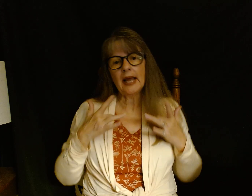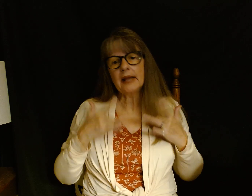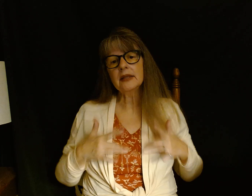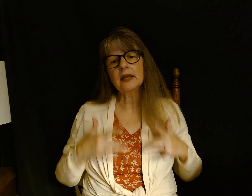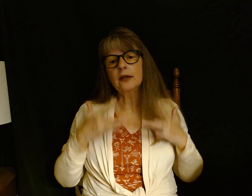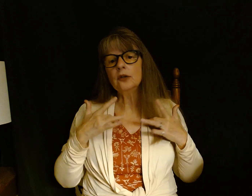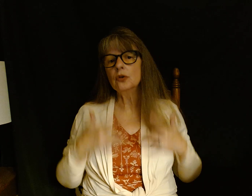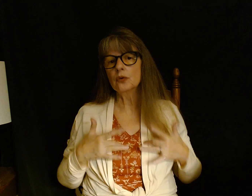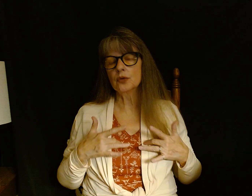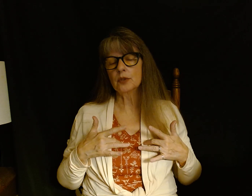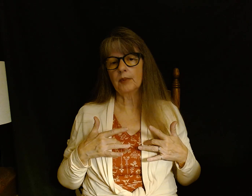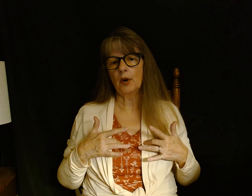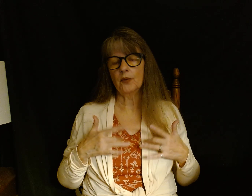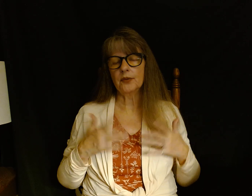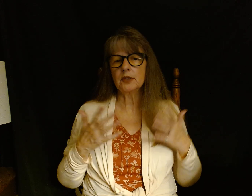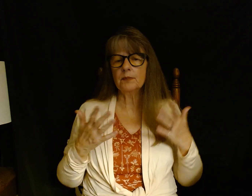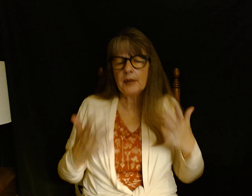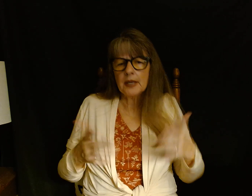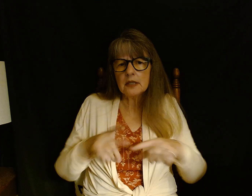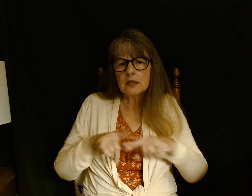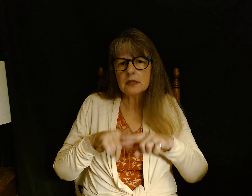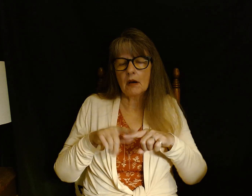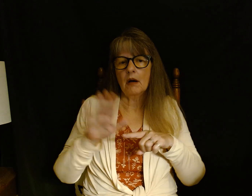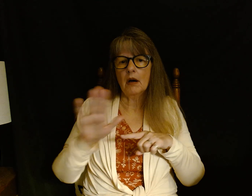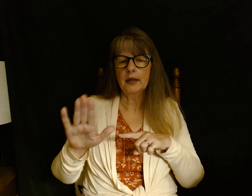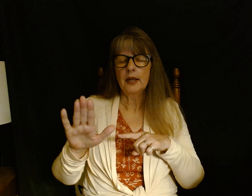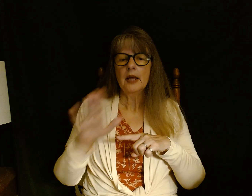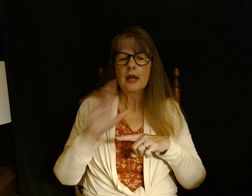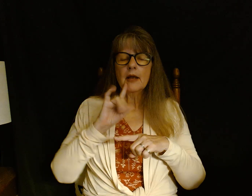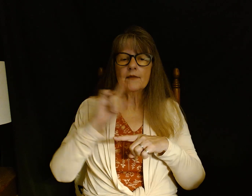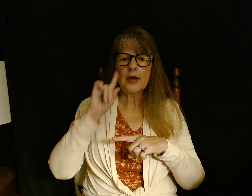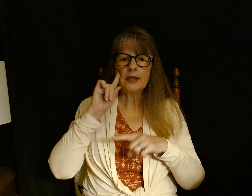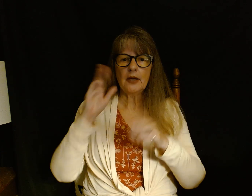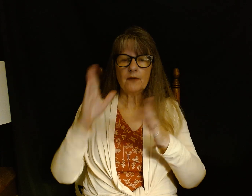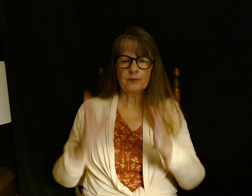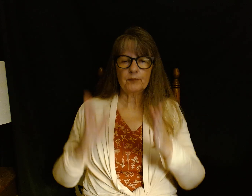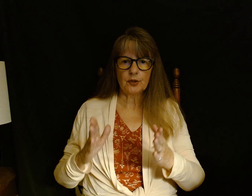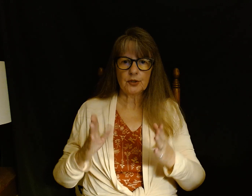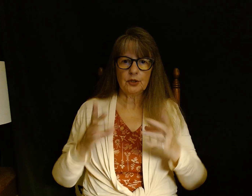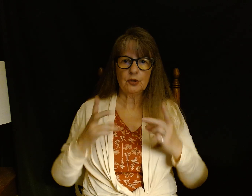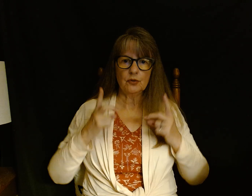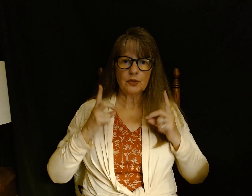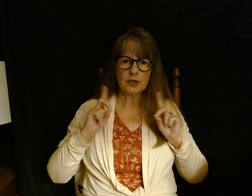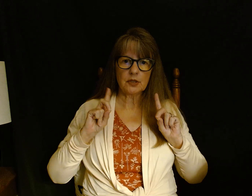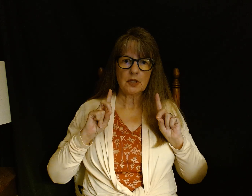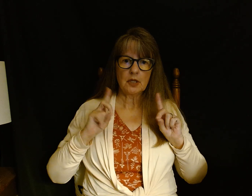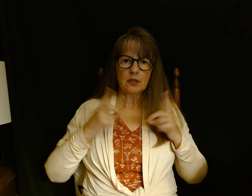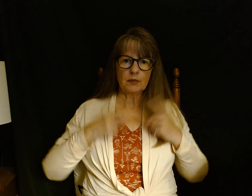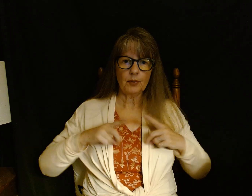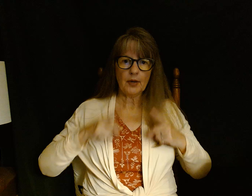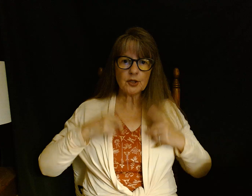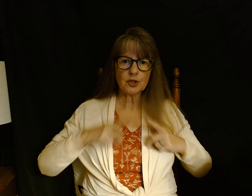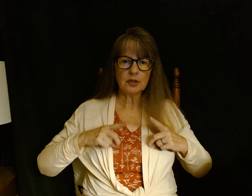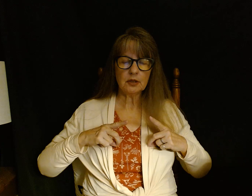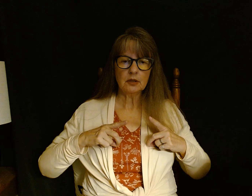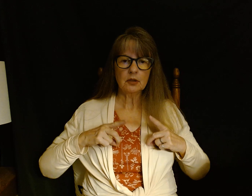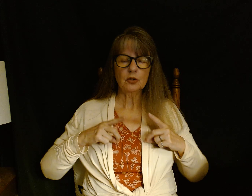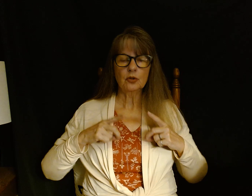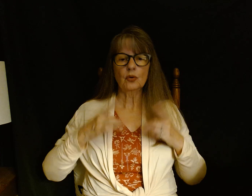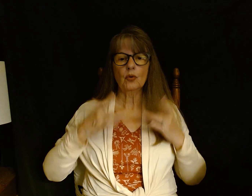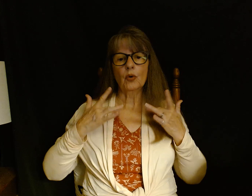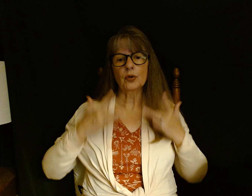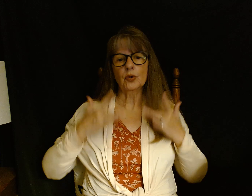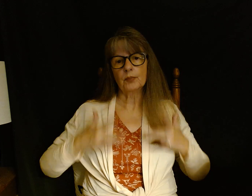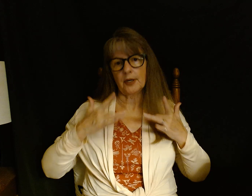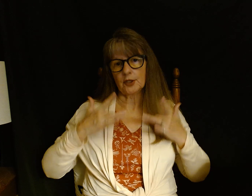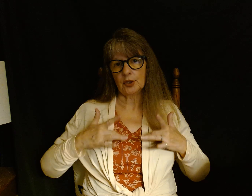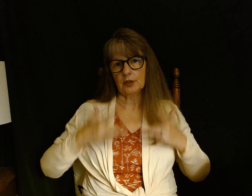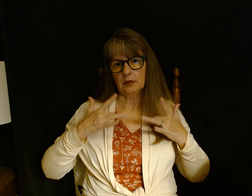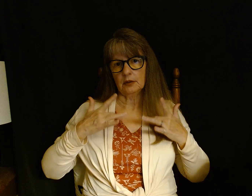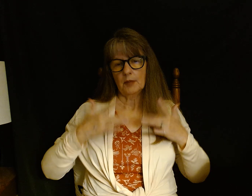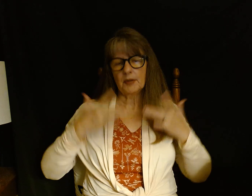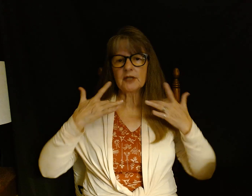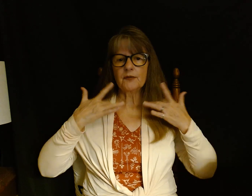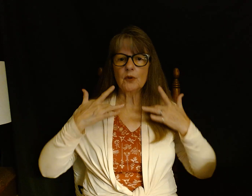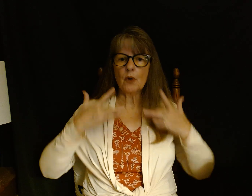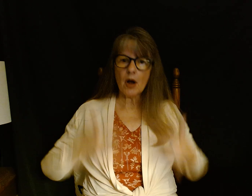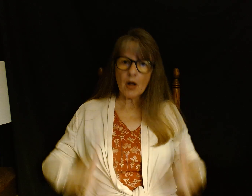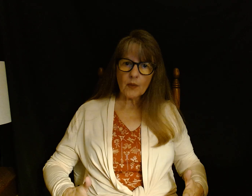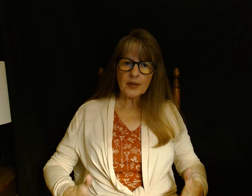think I use both. It depends on if that deaf person uses depression or depression. Because if you go all the way down,